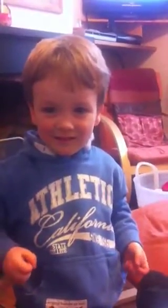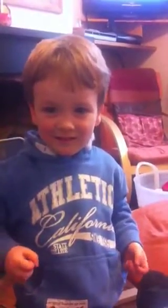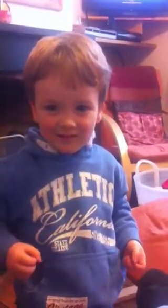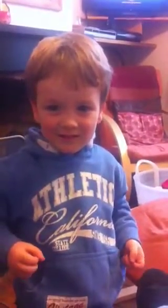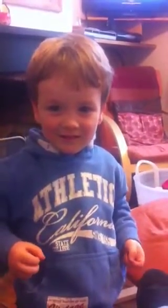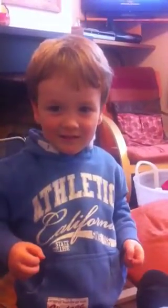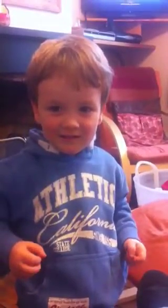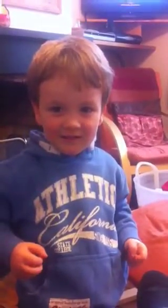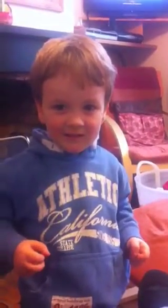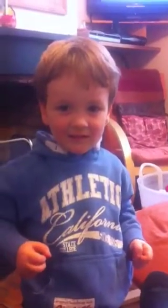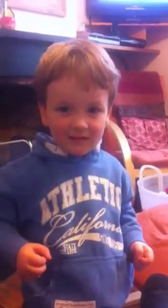mummy?